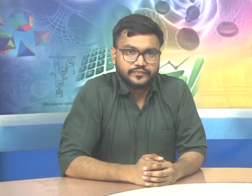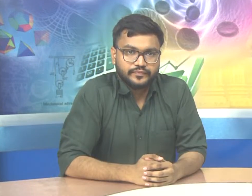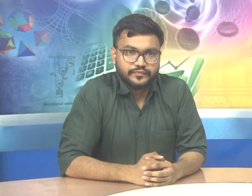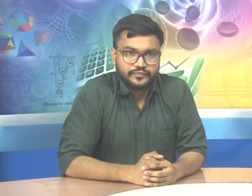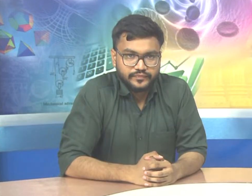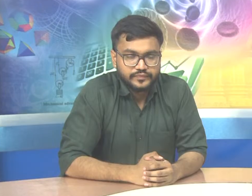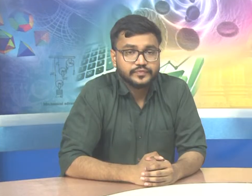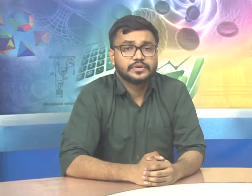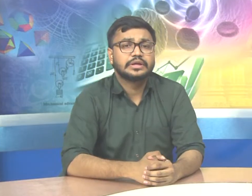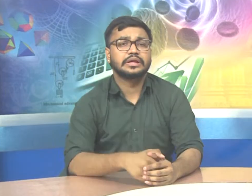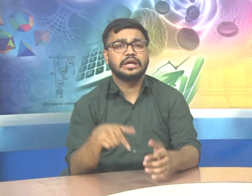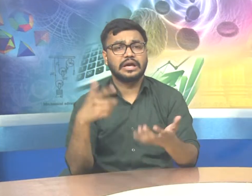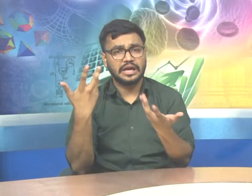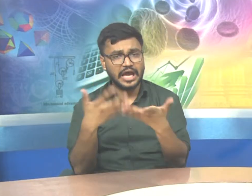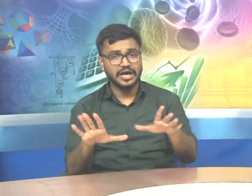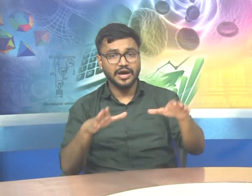small object.